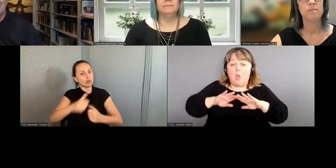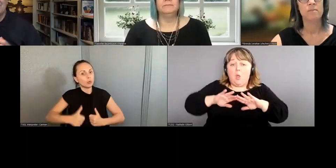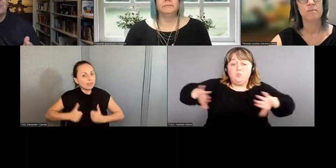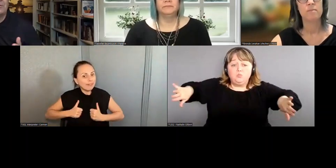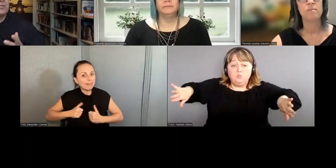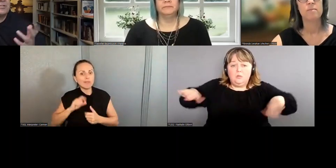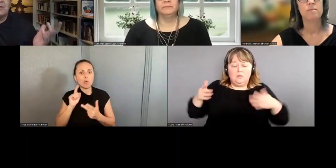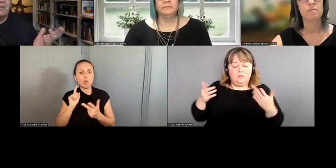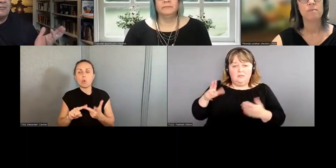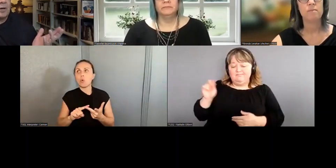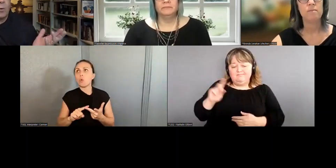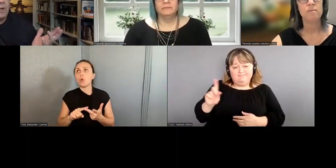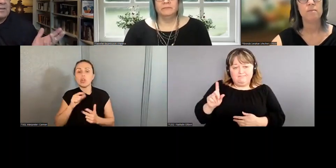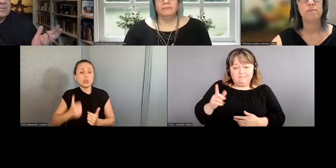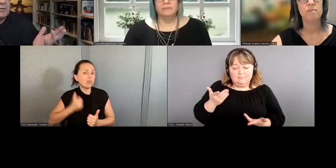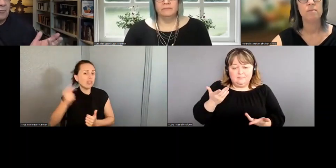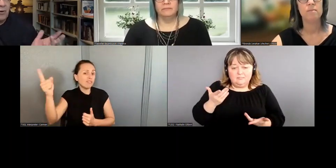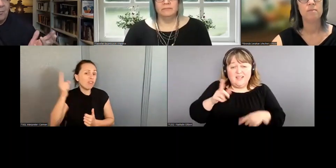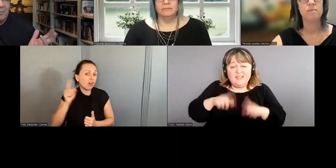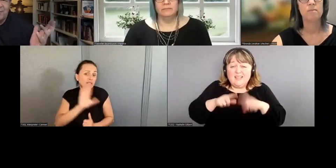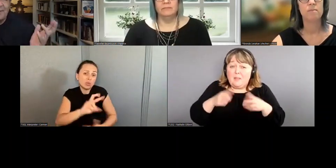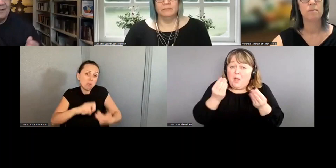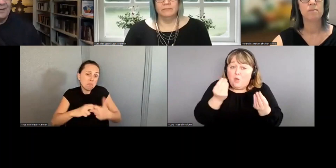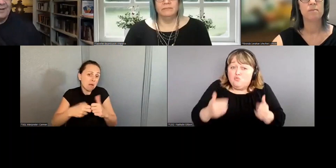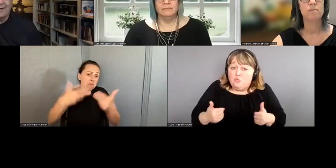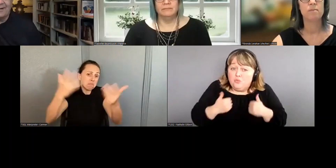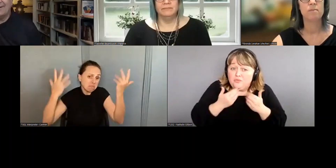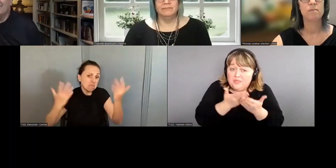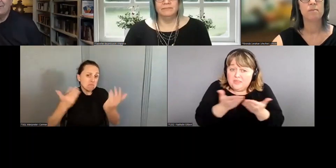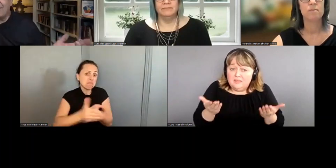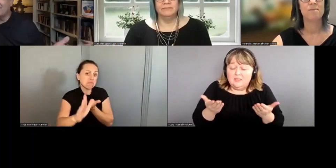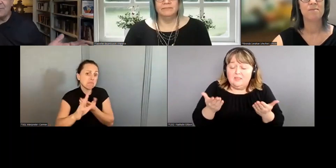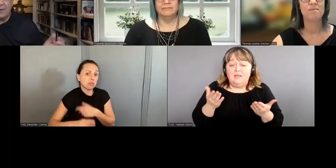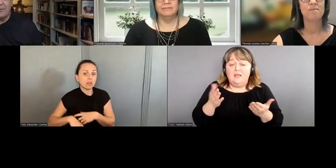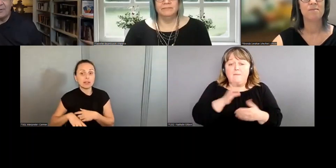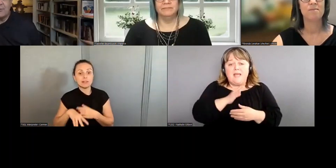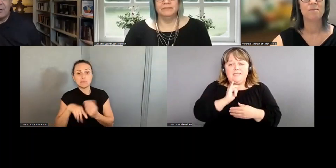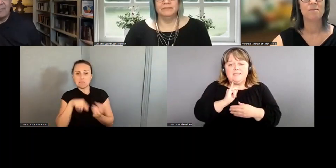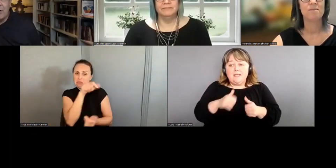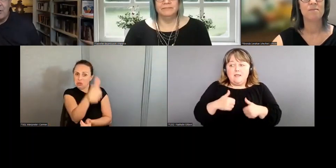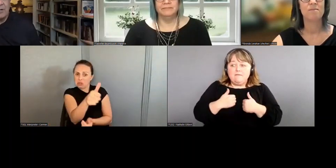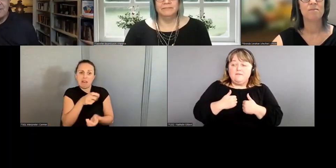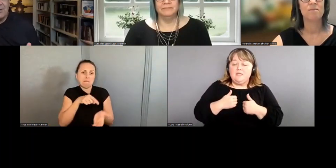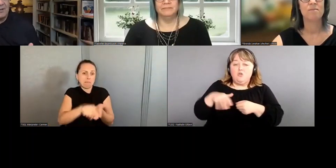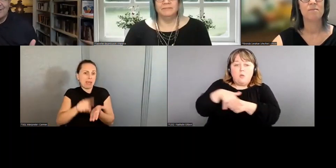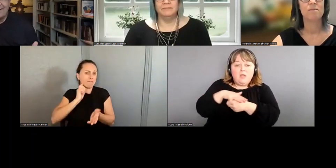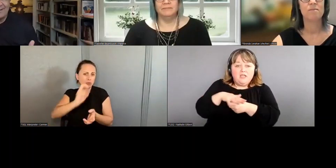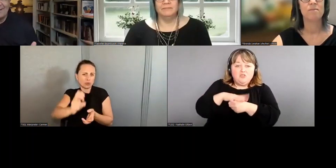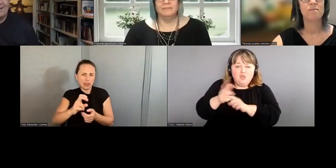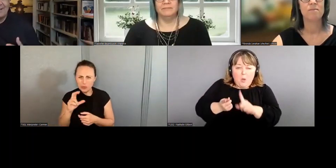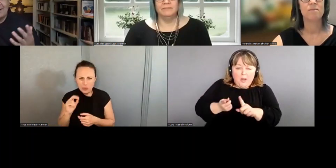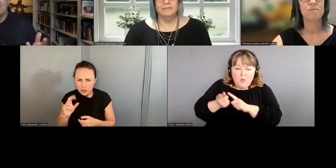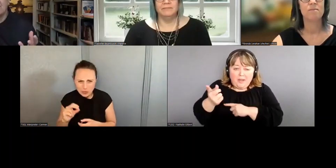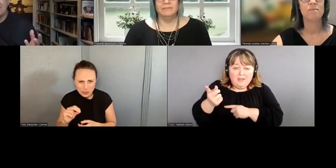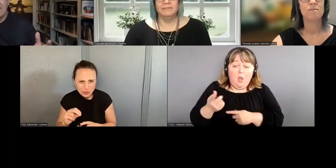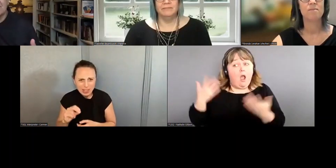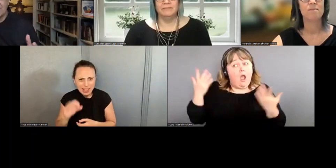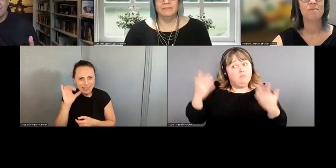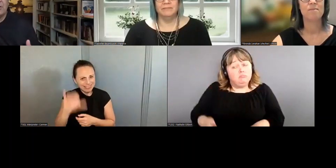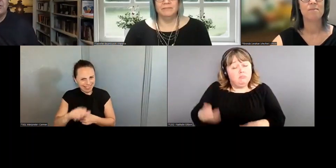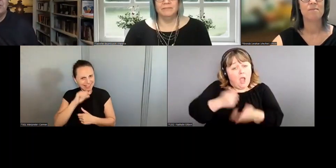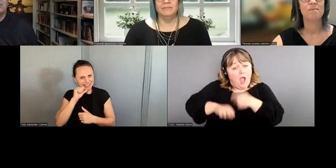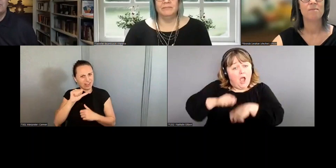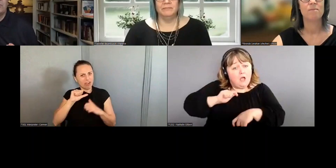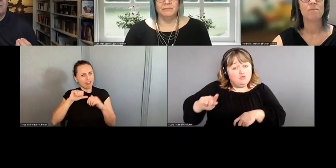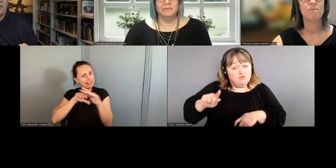that's you're just living far away. That's your problem. You have to pay for that travel. No, it is not that. Like that,